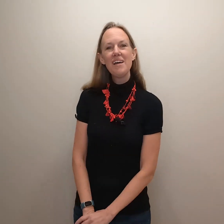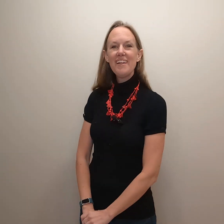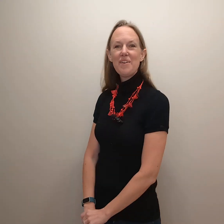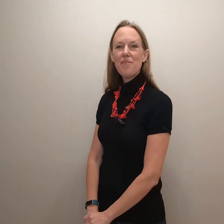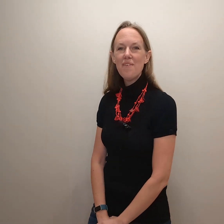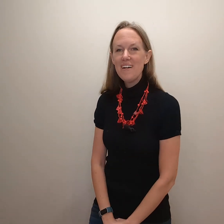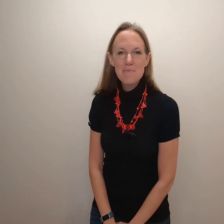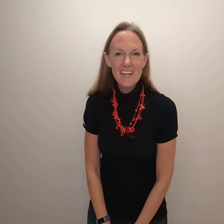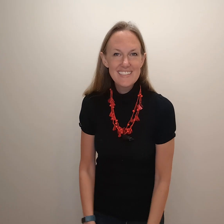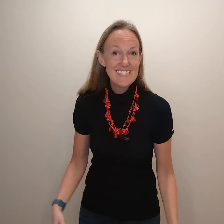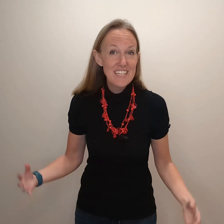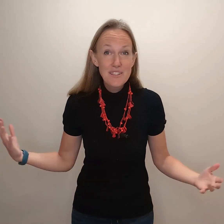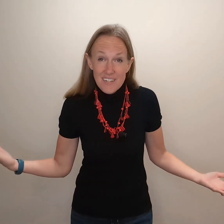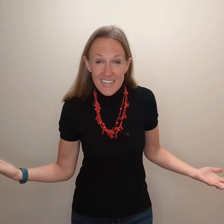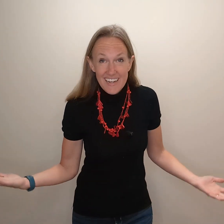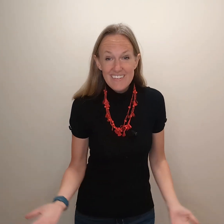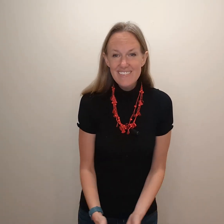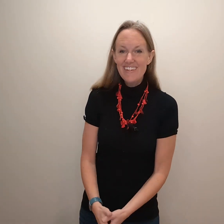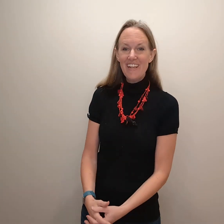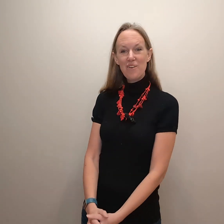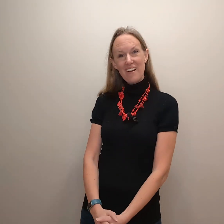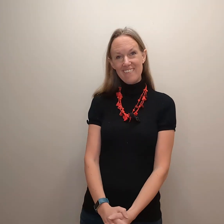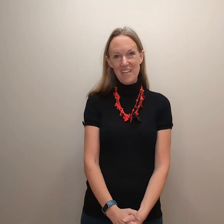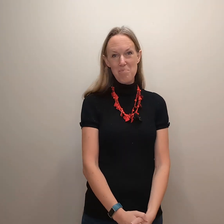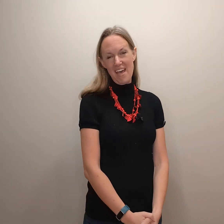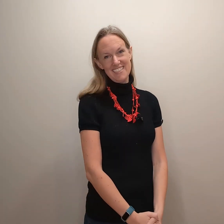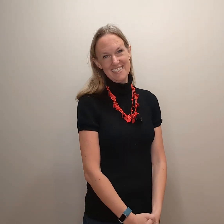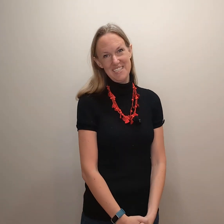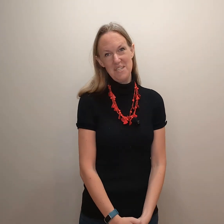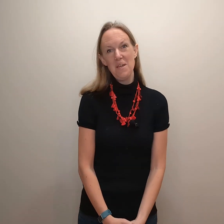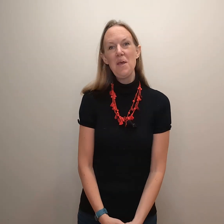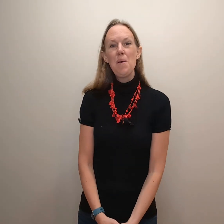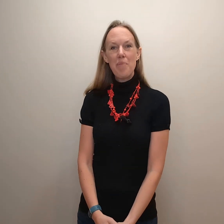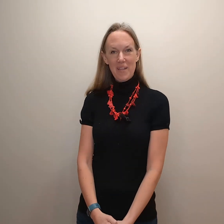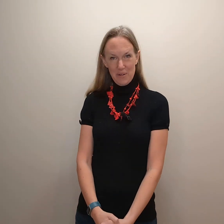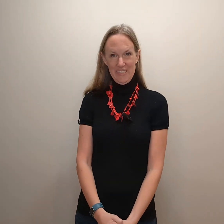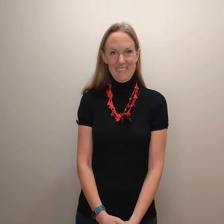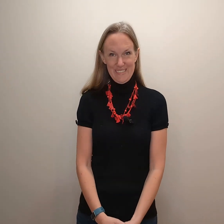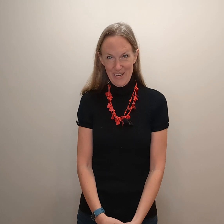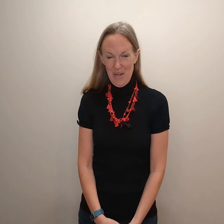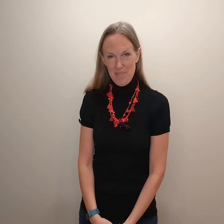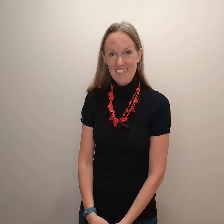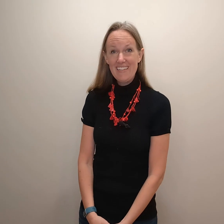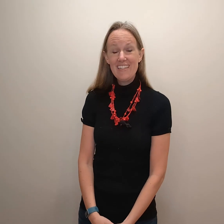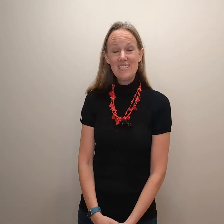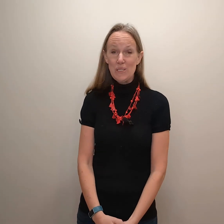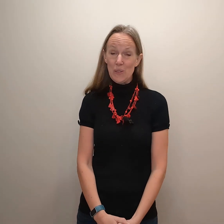everyone, and welcome back to day 3 of learning Crown Him Majesty by Chris Tomlin.